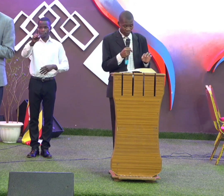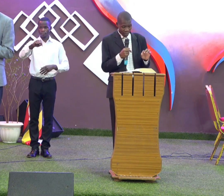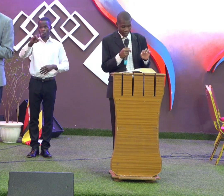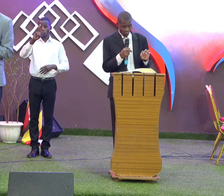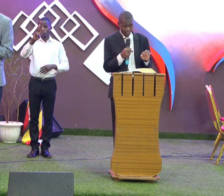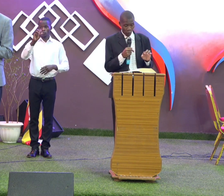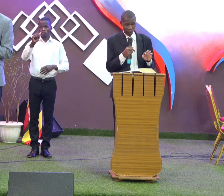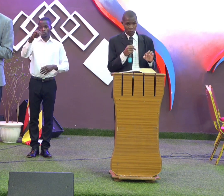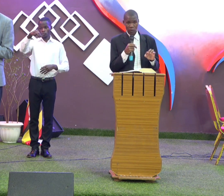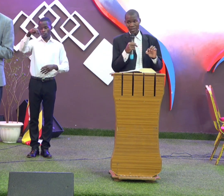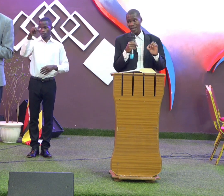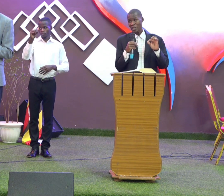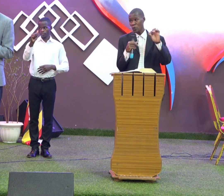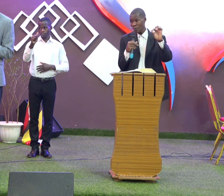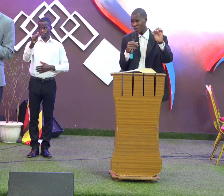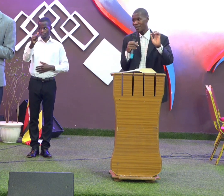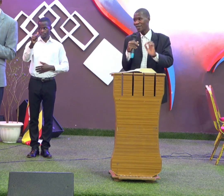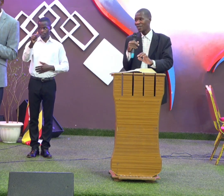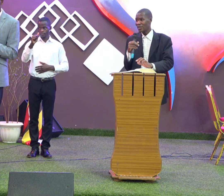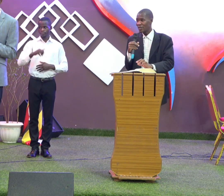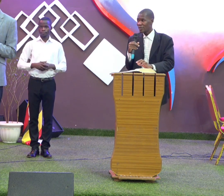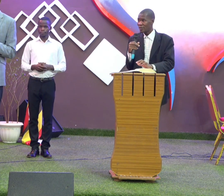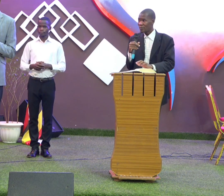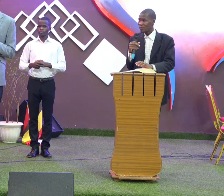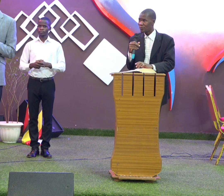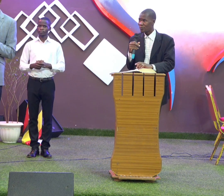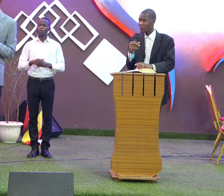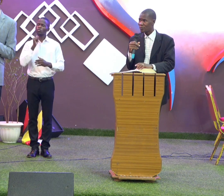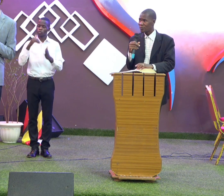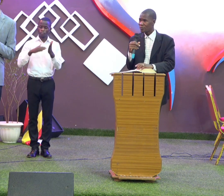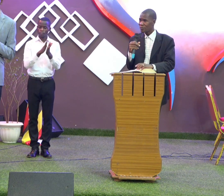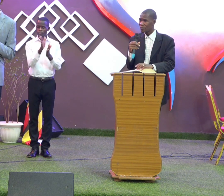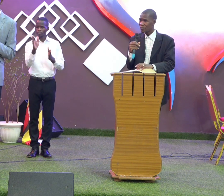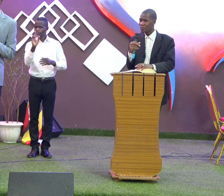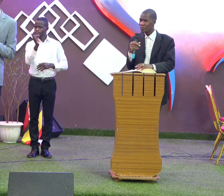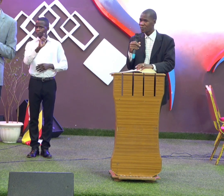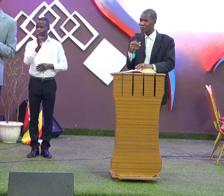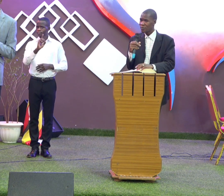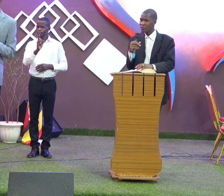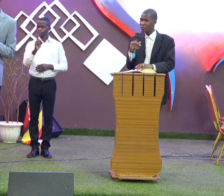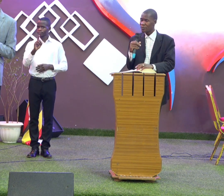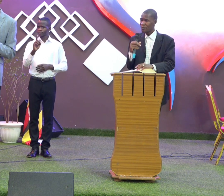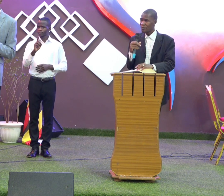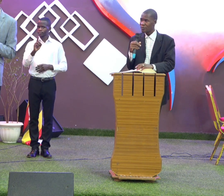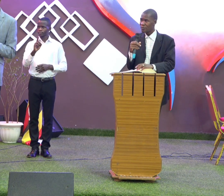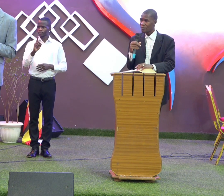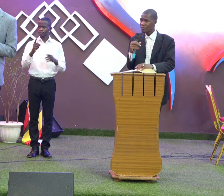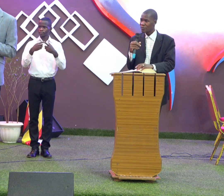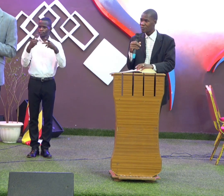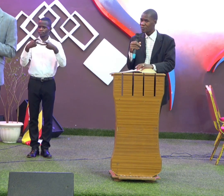forget one time when I went to Kazwama. Se atesika nakasongola ne side ngeri ngagenda.